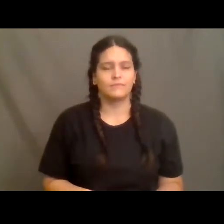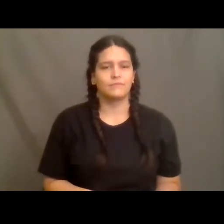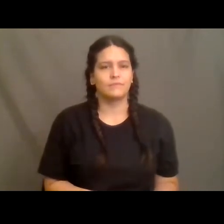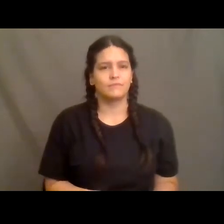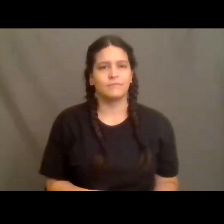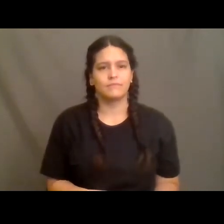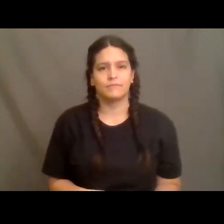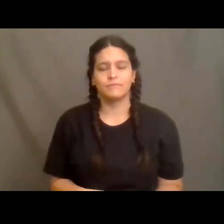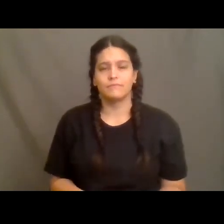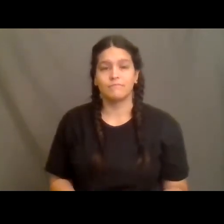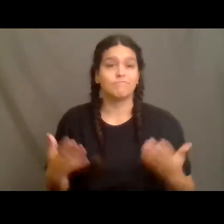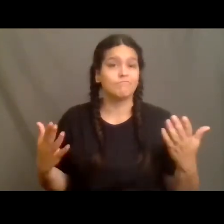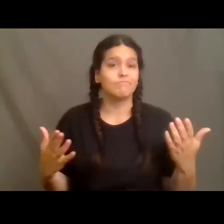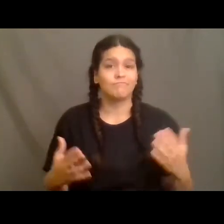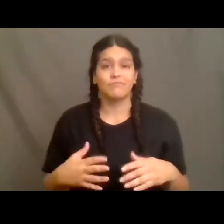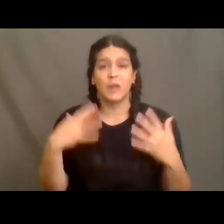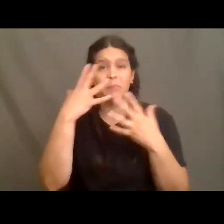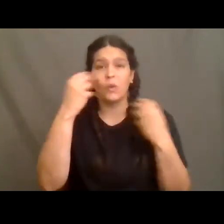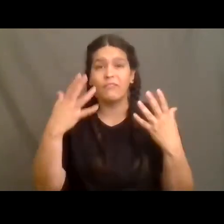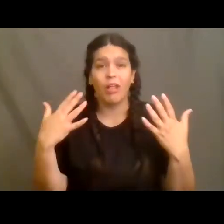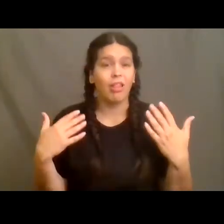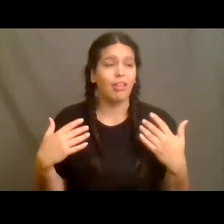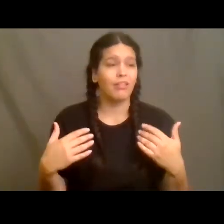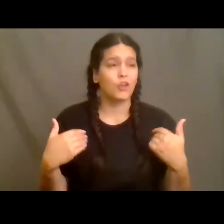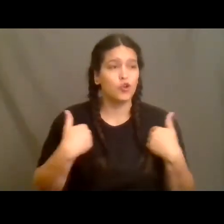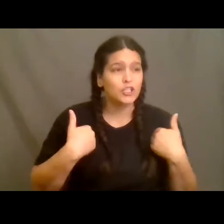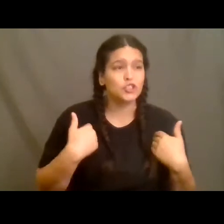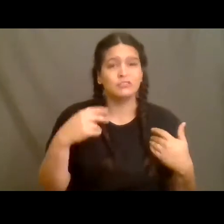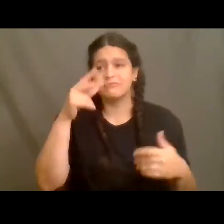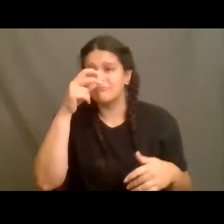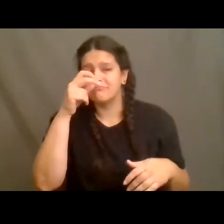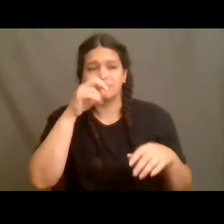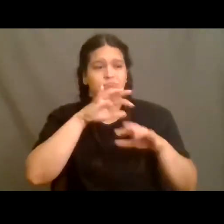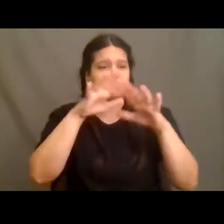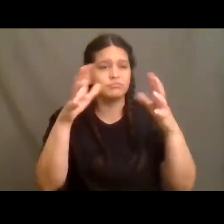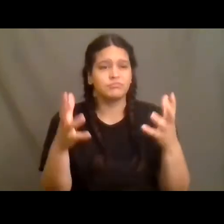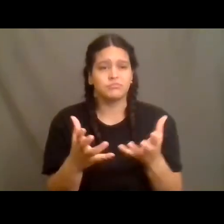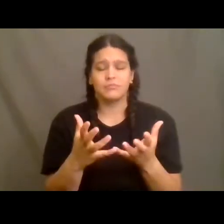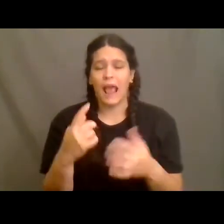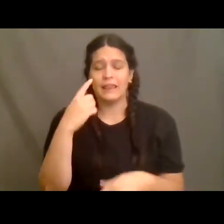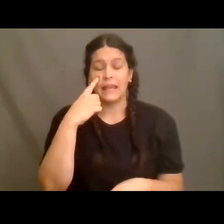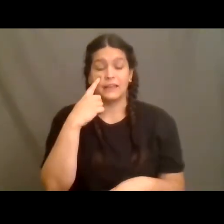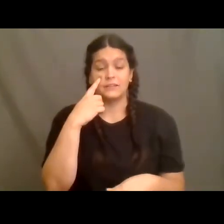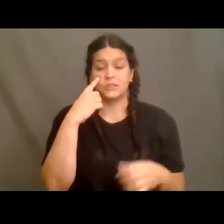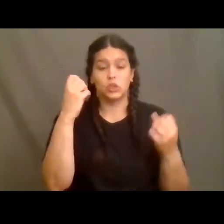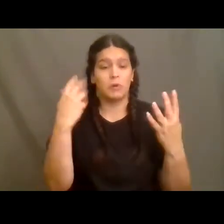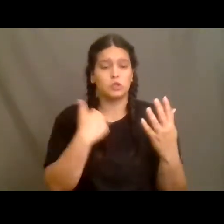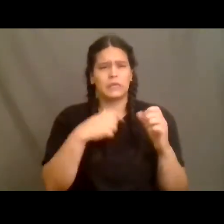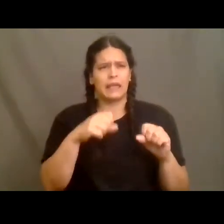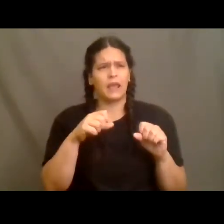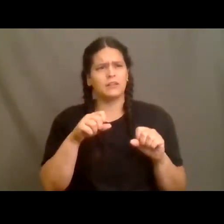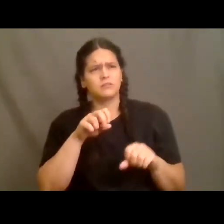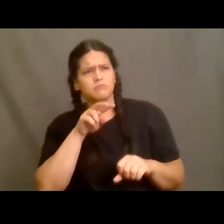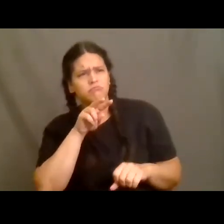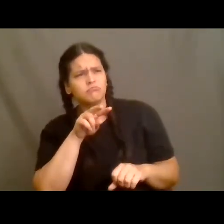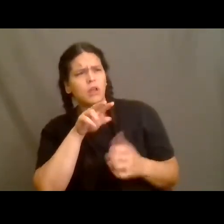it's, you know, it's, they're just such beautiful creatures. And I think there's so much that we can learn from when